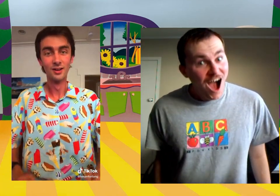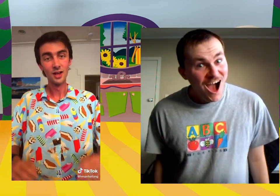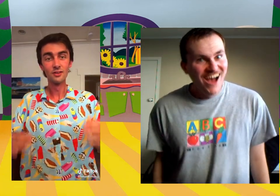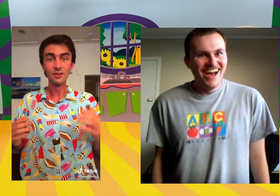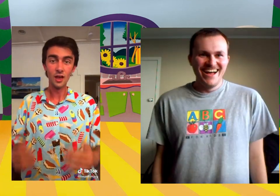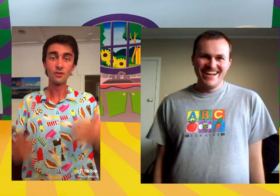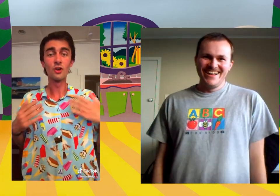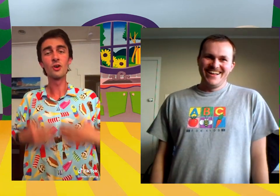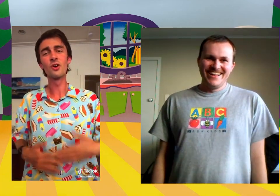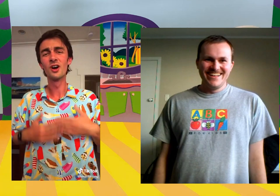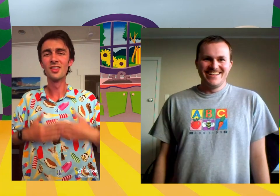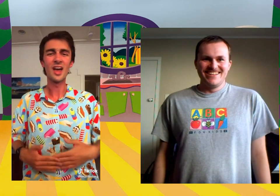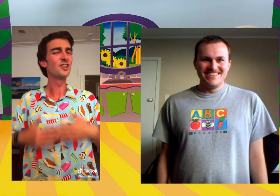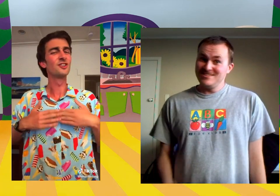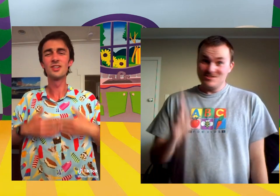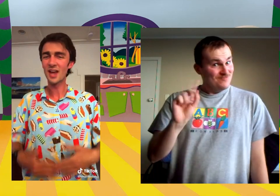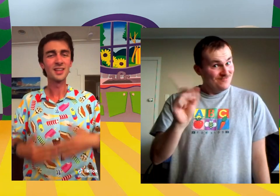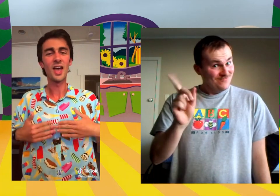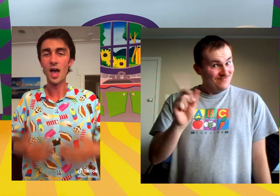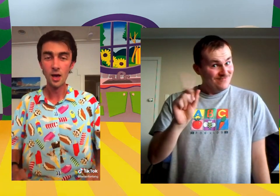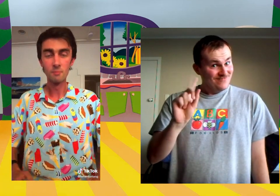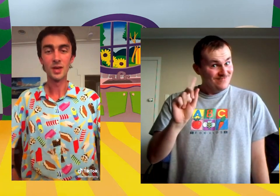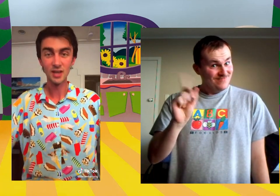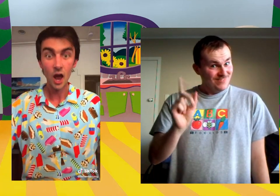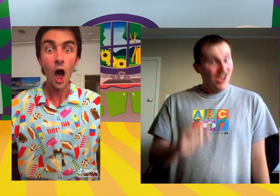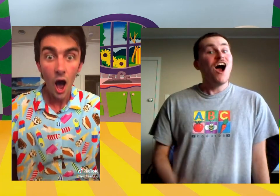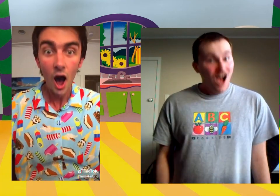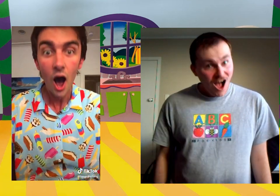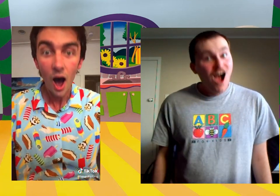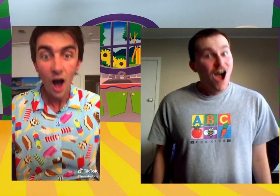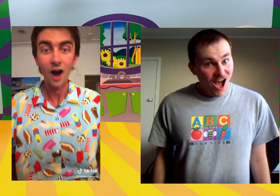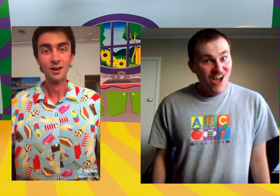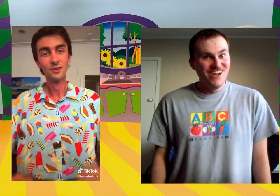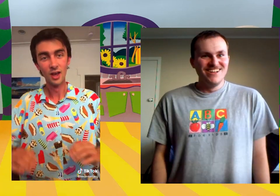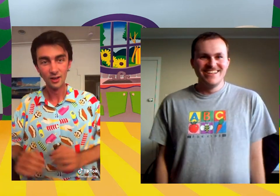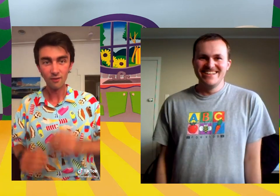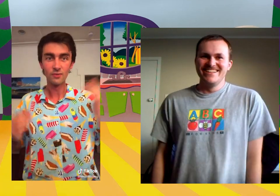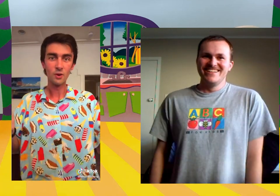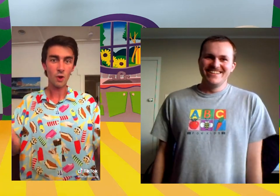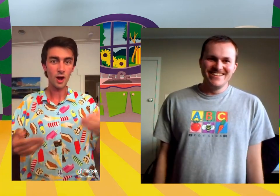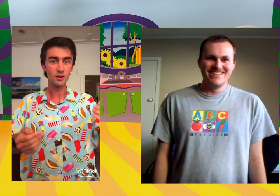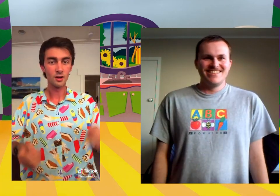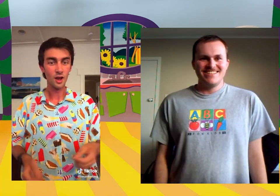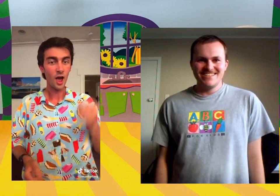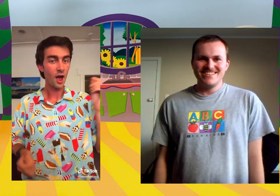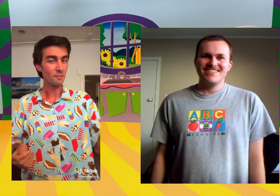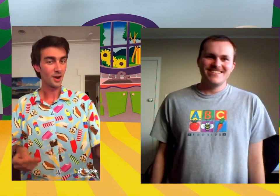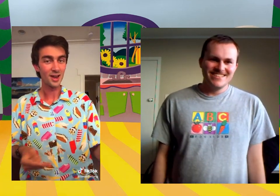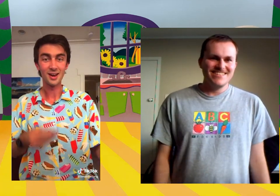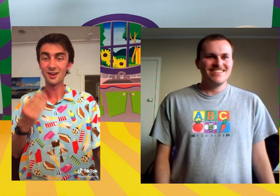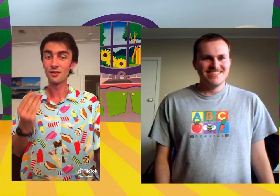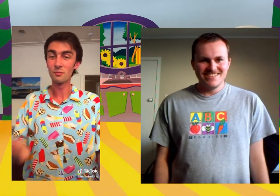Oh, it tastes so good that you just can't beat it. Oh, give everyone a plate.